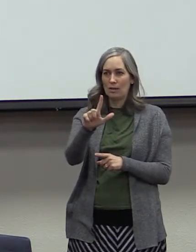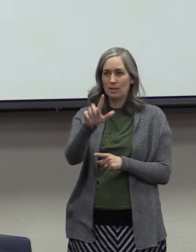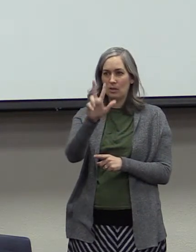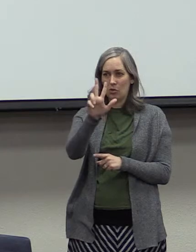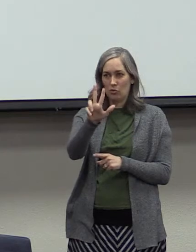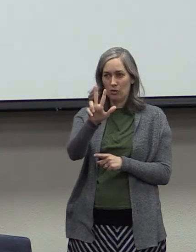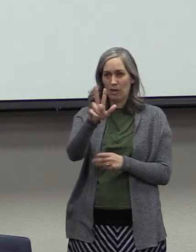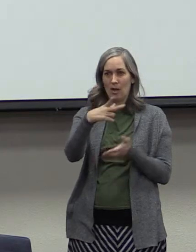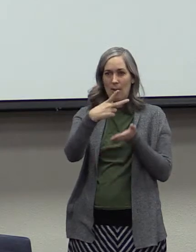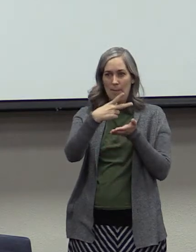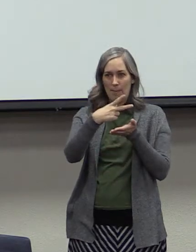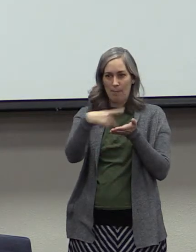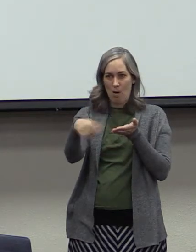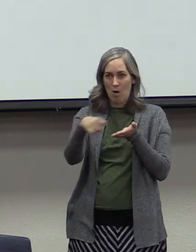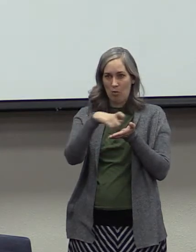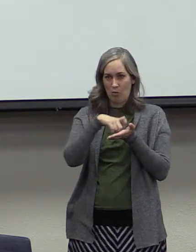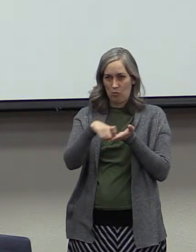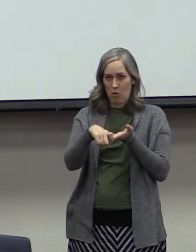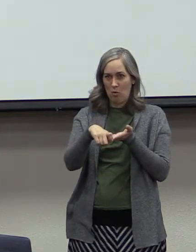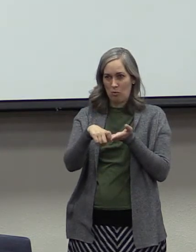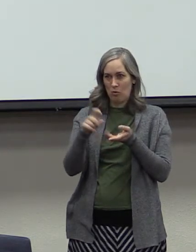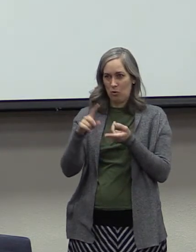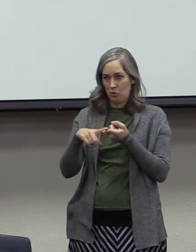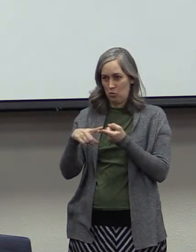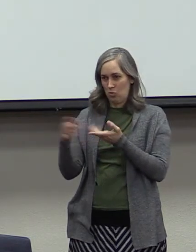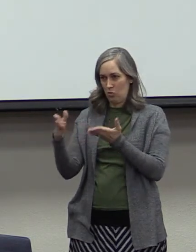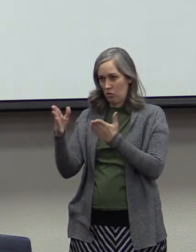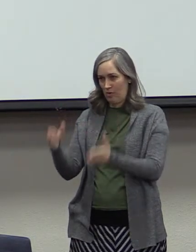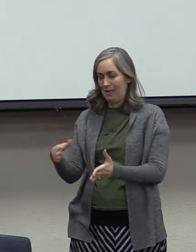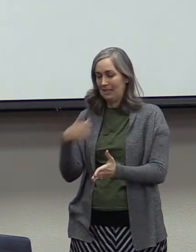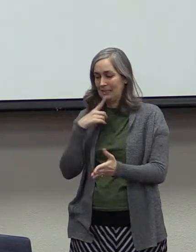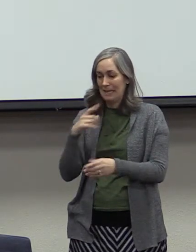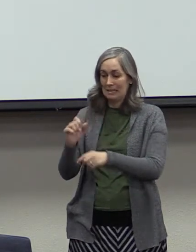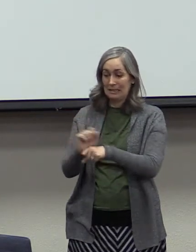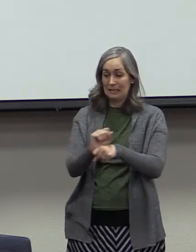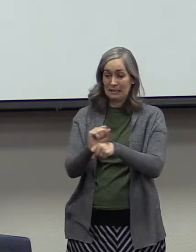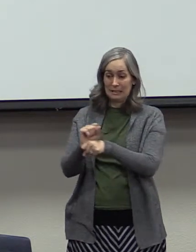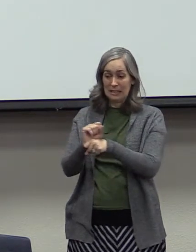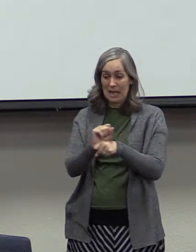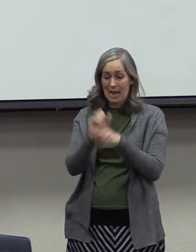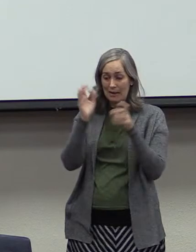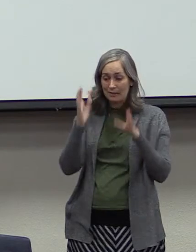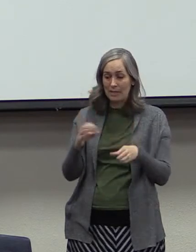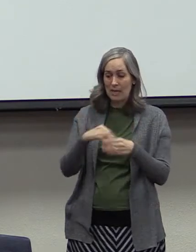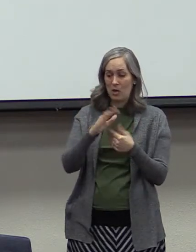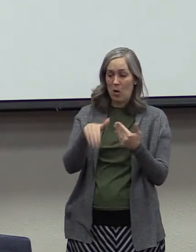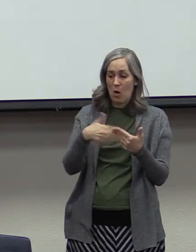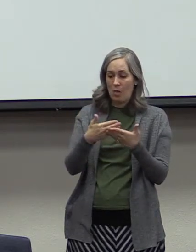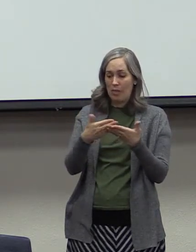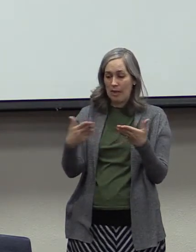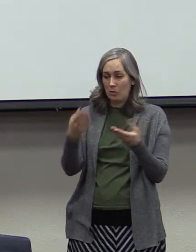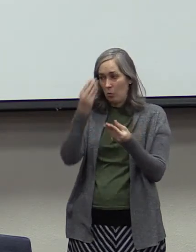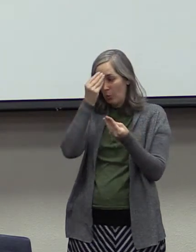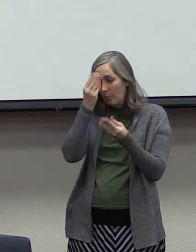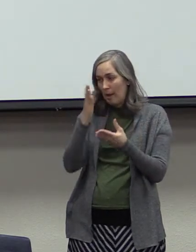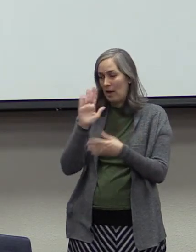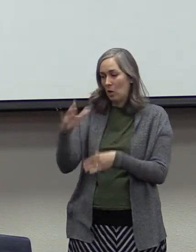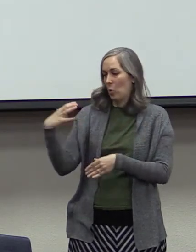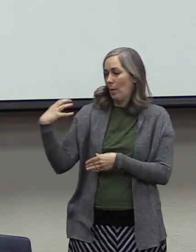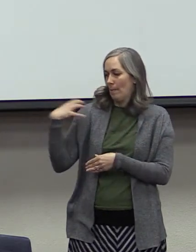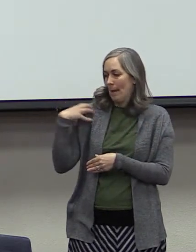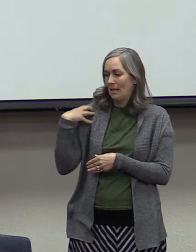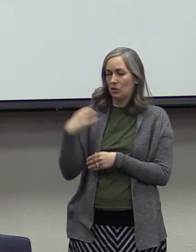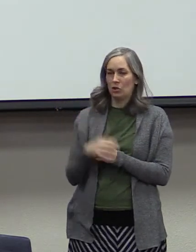3, beginning in verse 22. Slaves, in all things obey those who are your masters, not